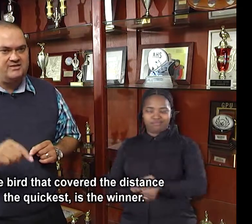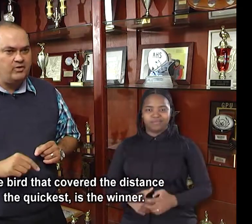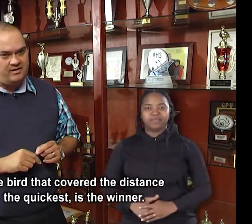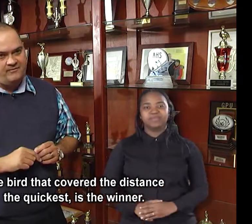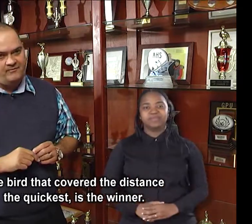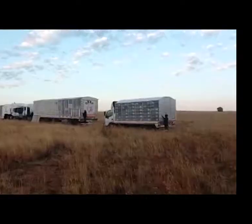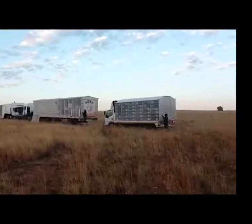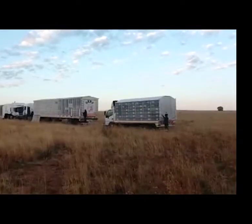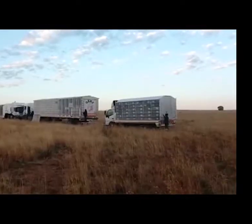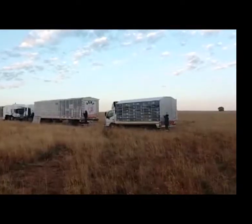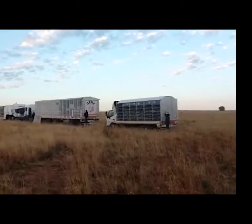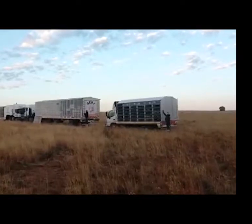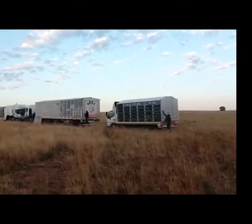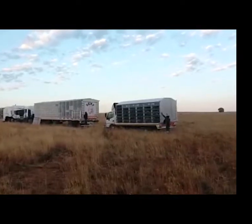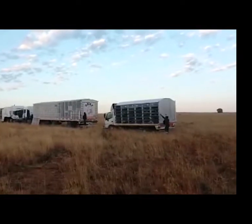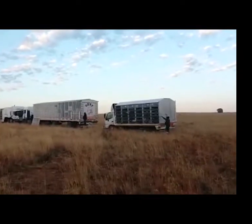quickest is the winner.